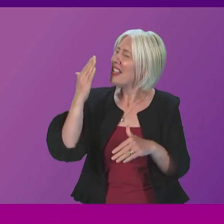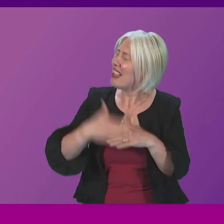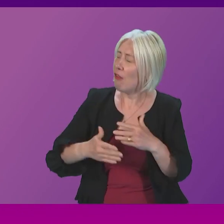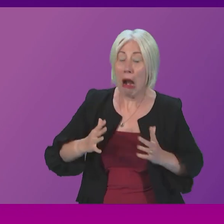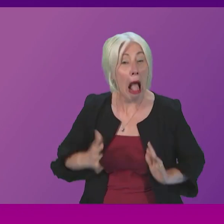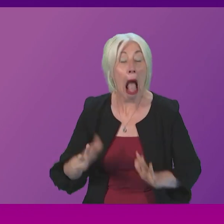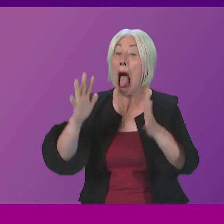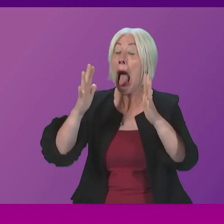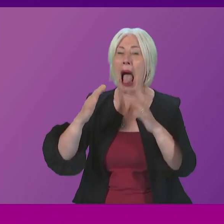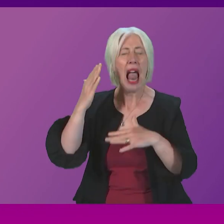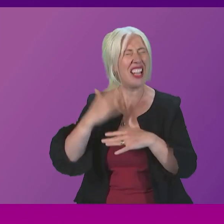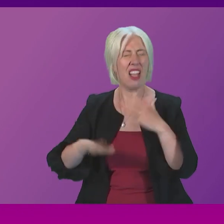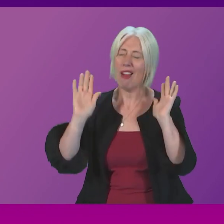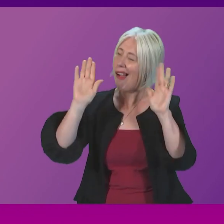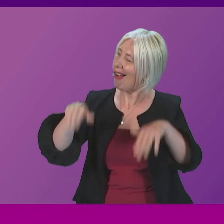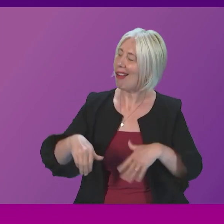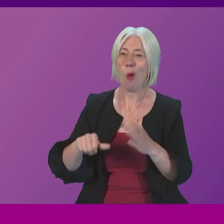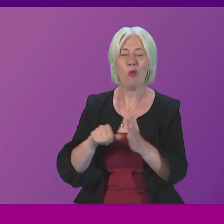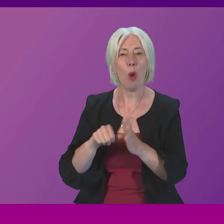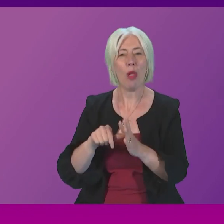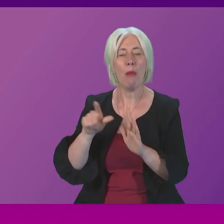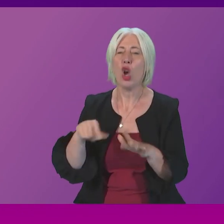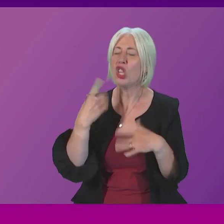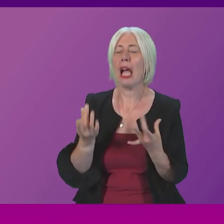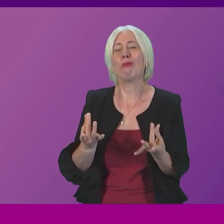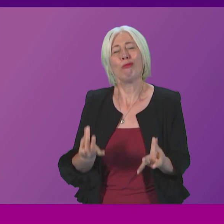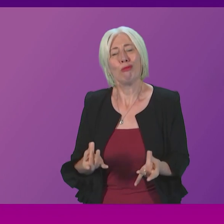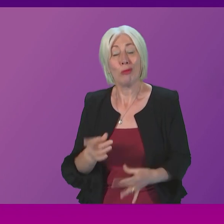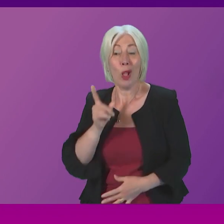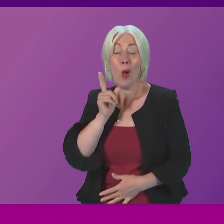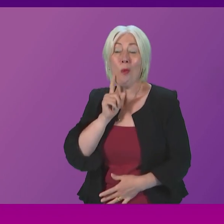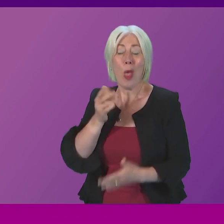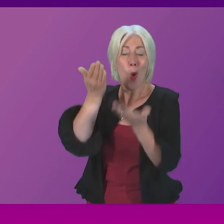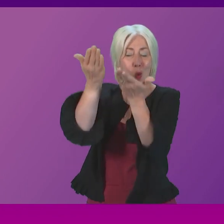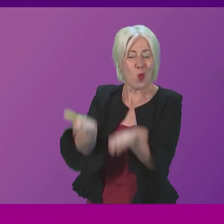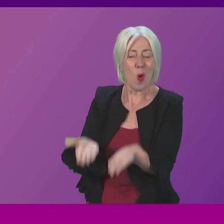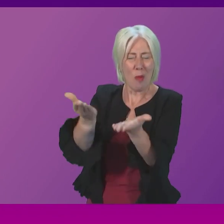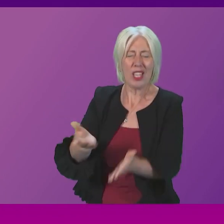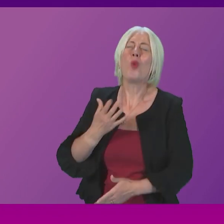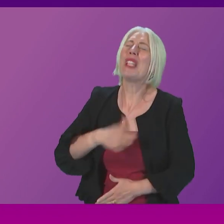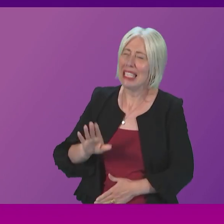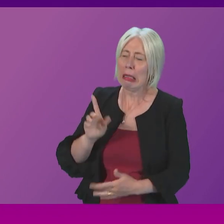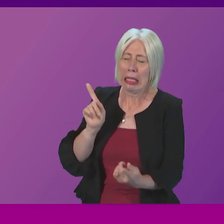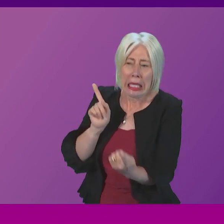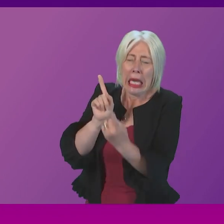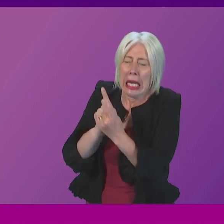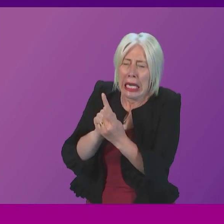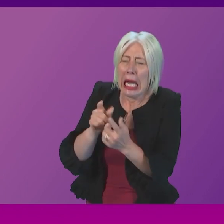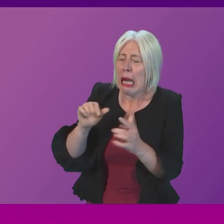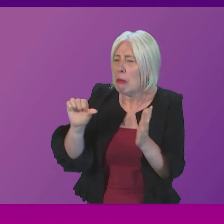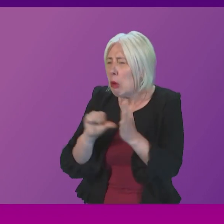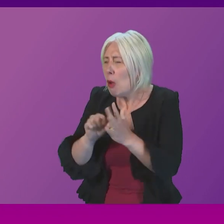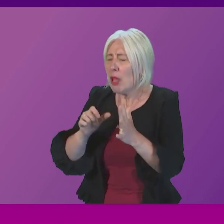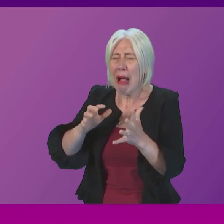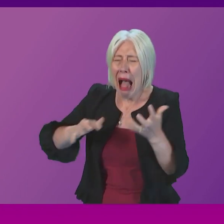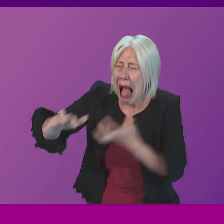a lather, who stands still as a heron. The kind of woman we turn to for shelter when everything's an ashet